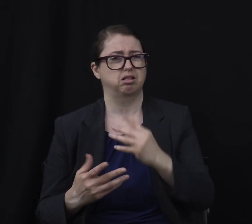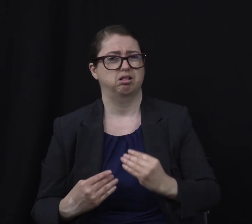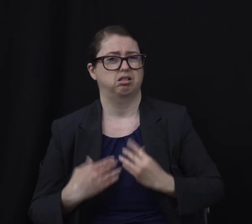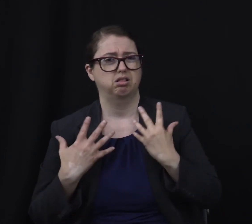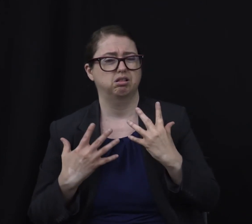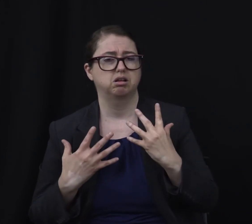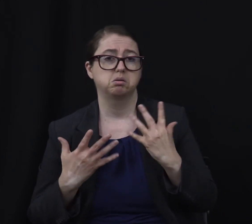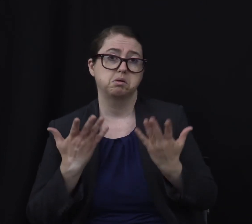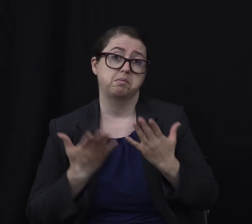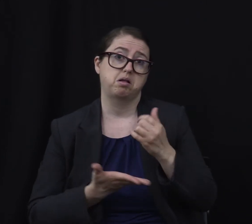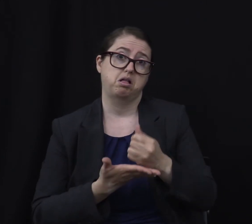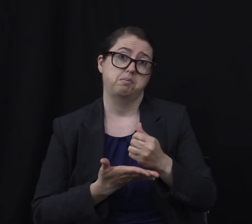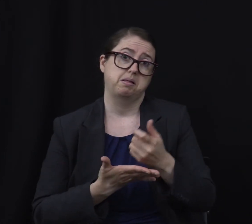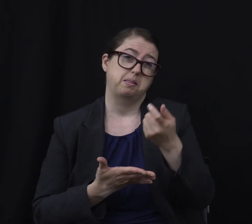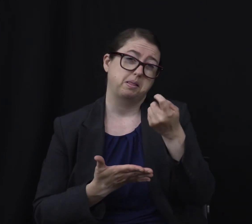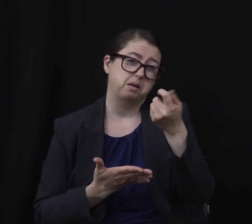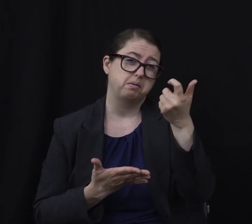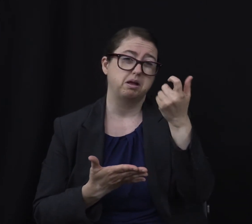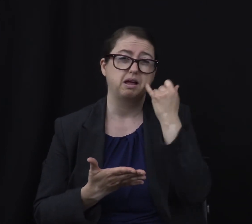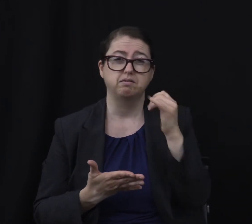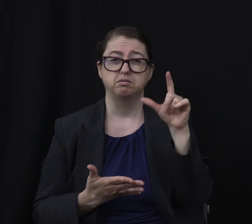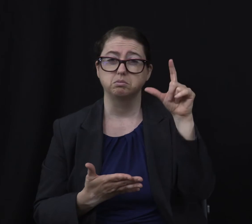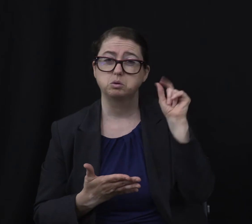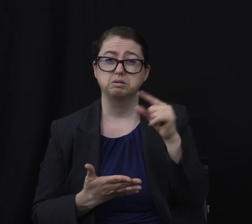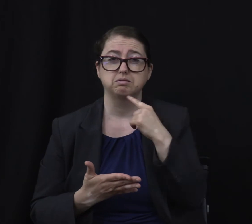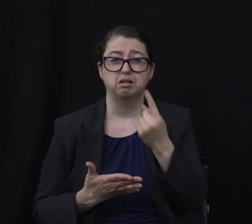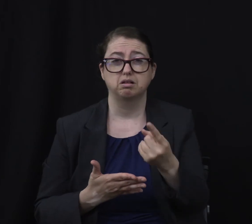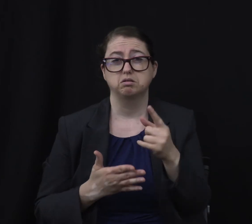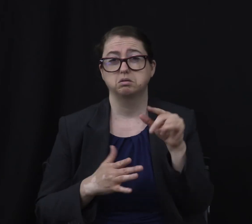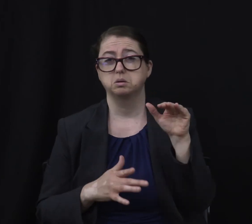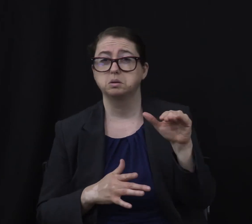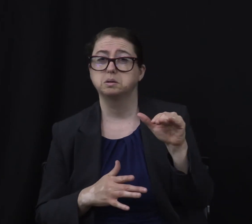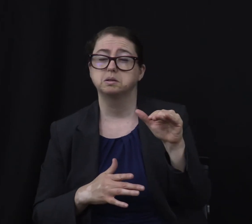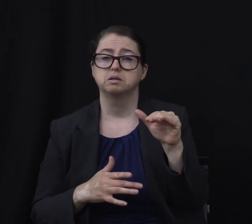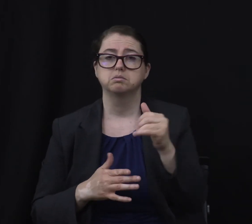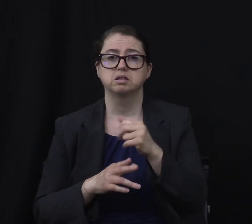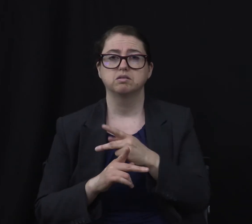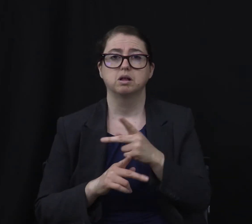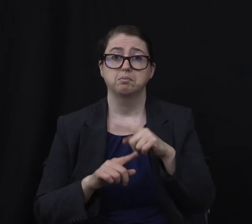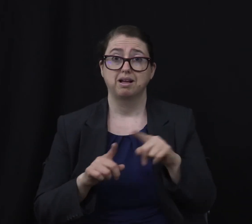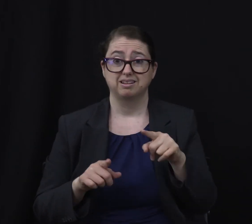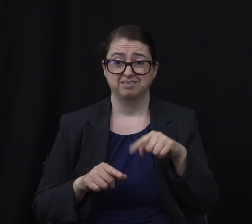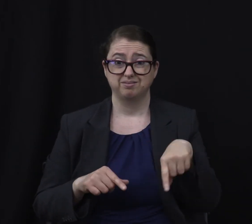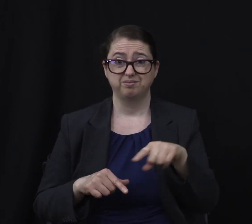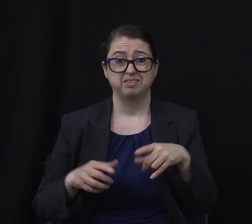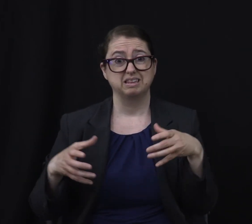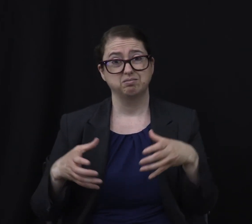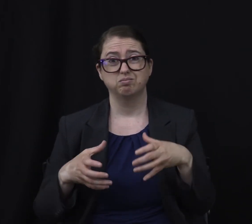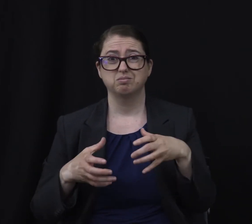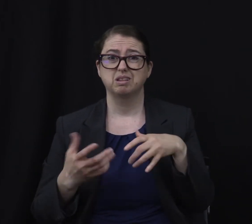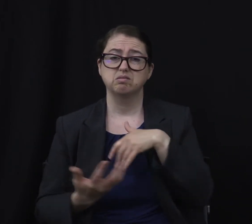something if it was Moses telling you, but even still, these guys hang out with Moses all the time.